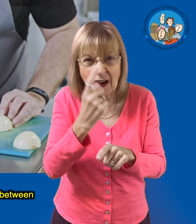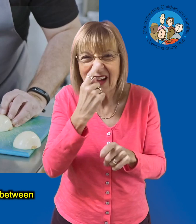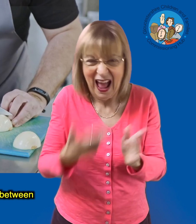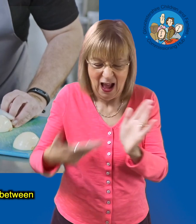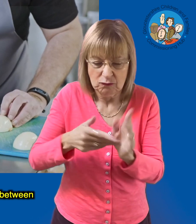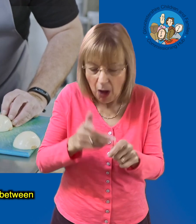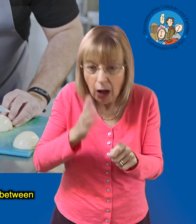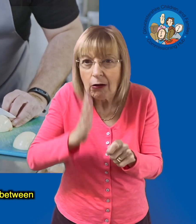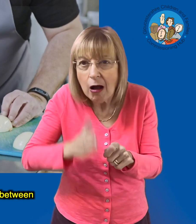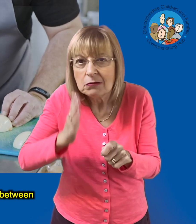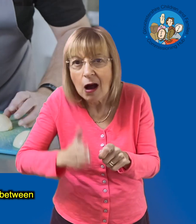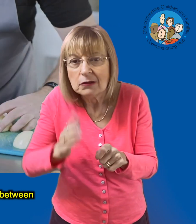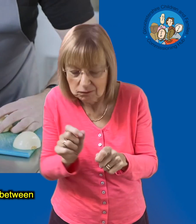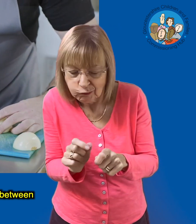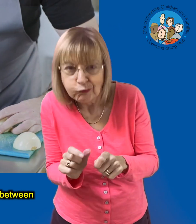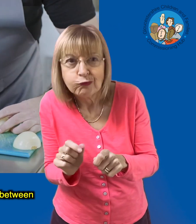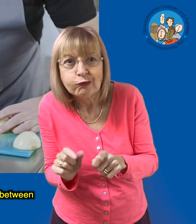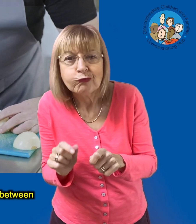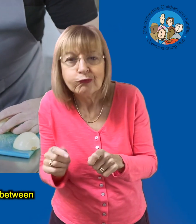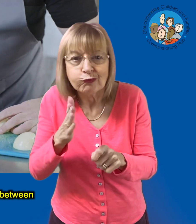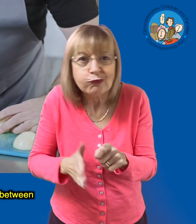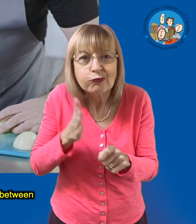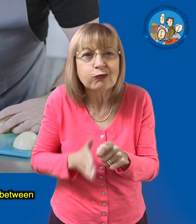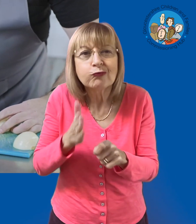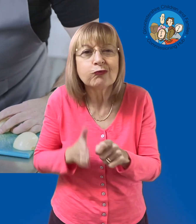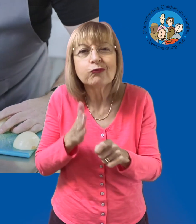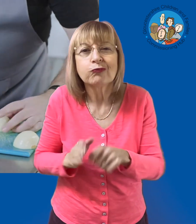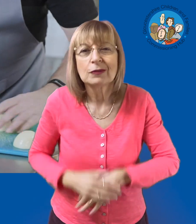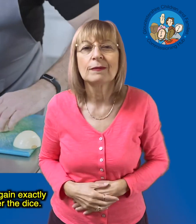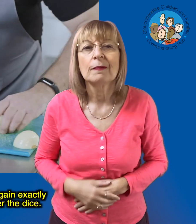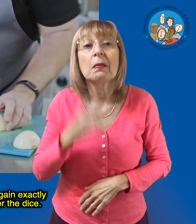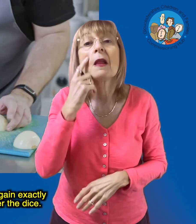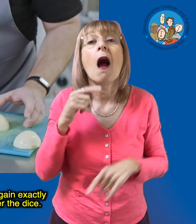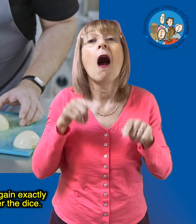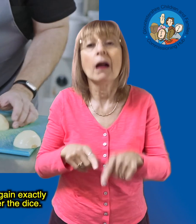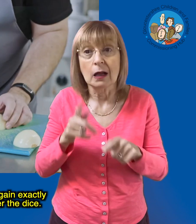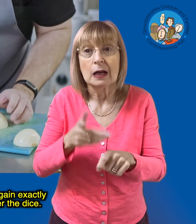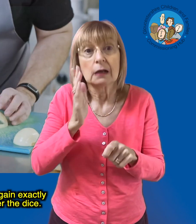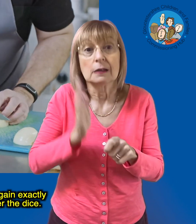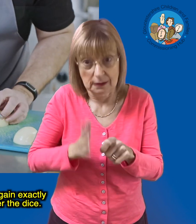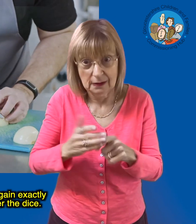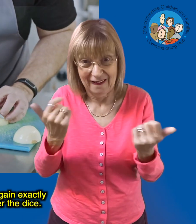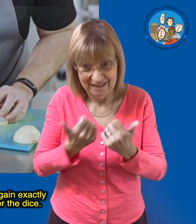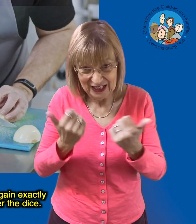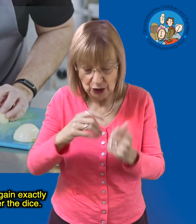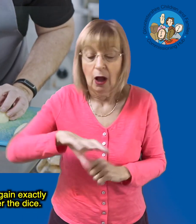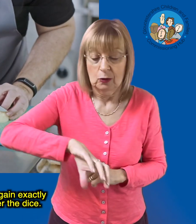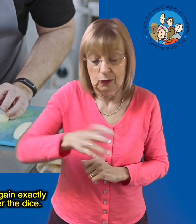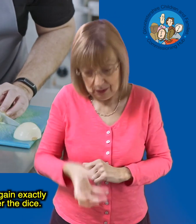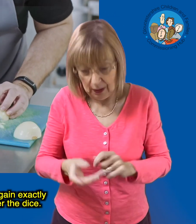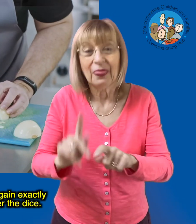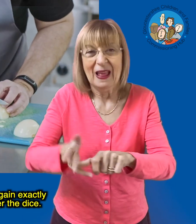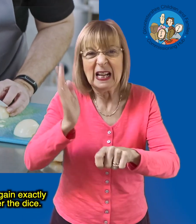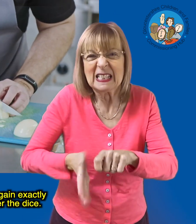just have a bigger gap between the lines that you're cutting down. And then we just turn the onion and we slice down again, and